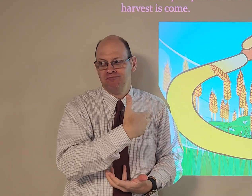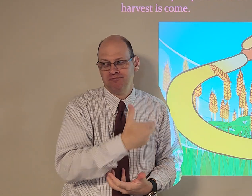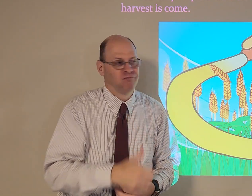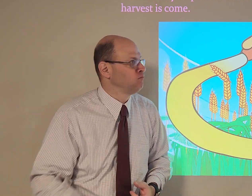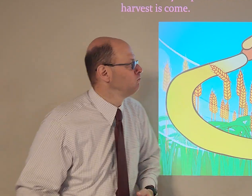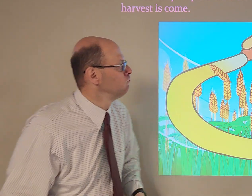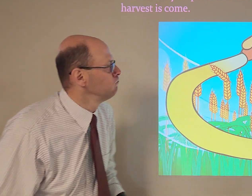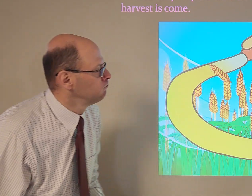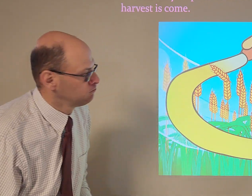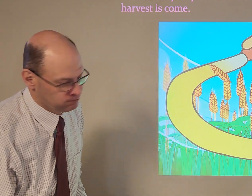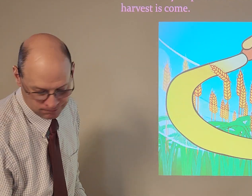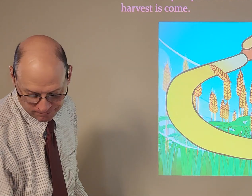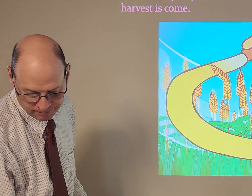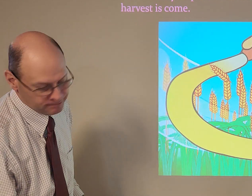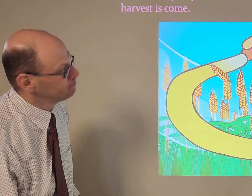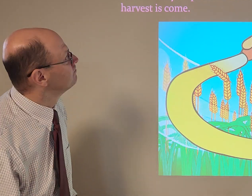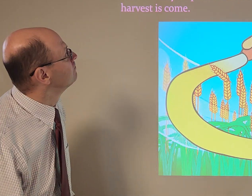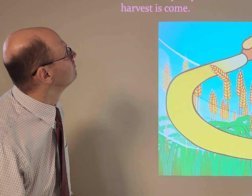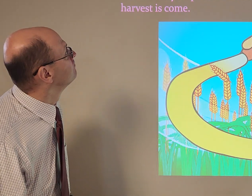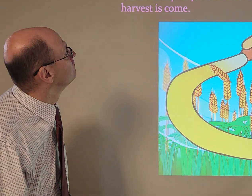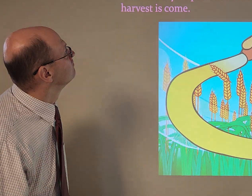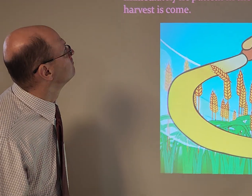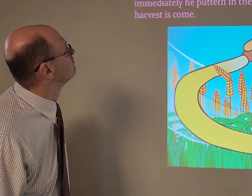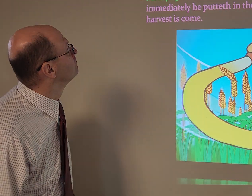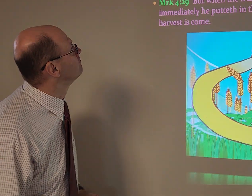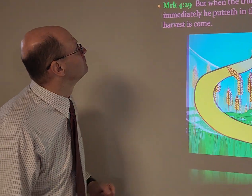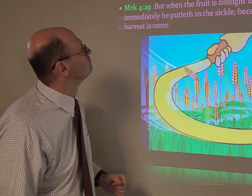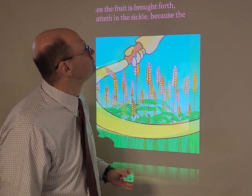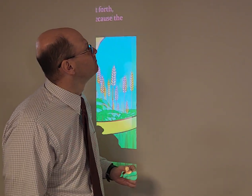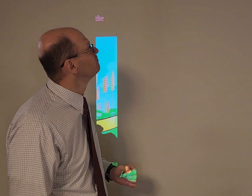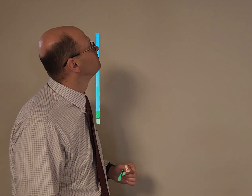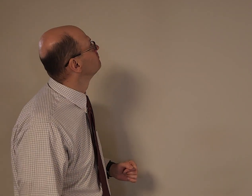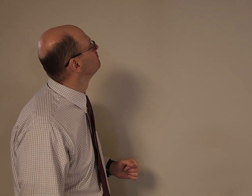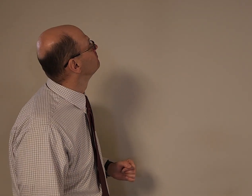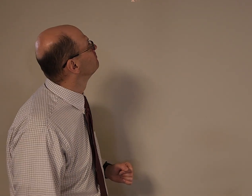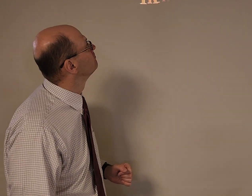it, it cuts the grain and they gather it in.